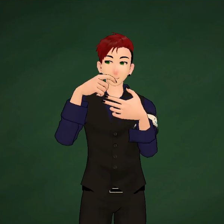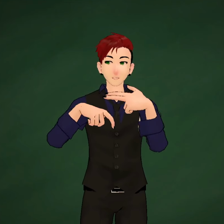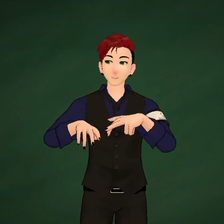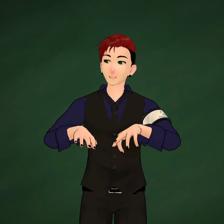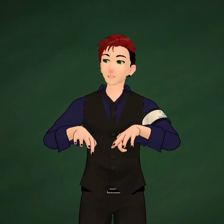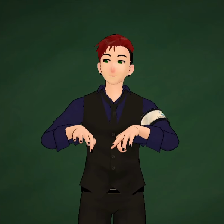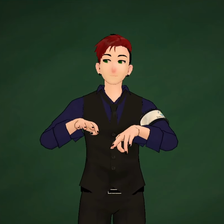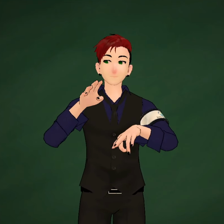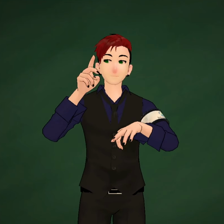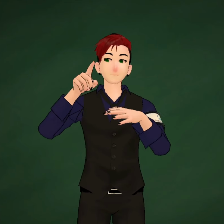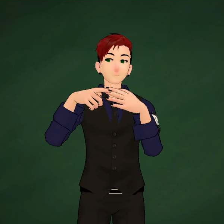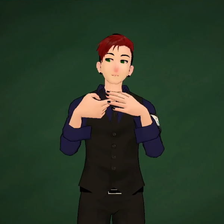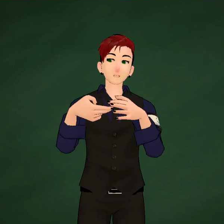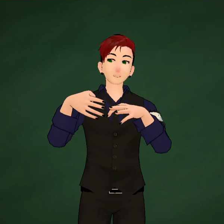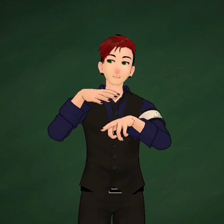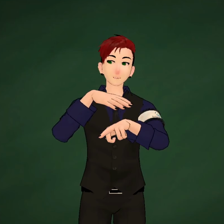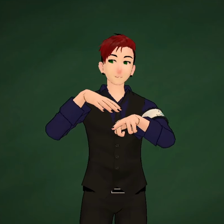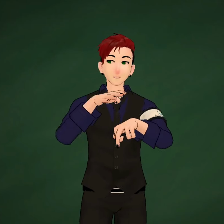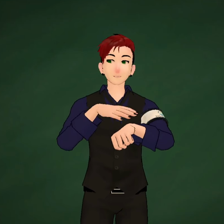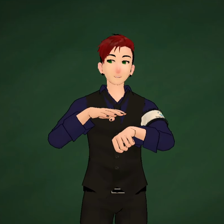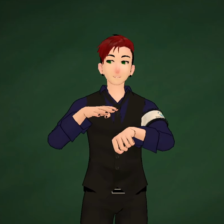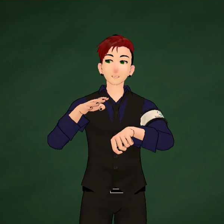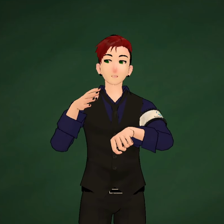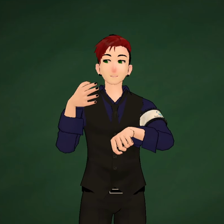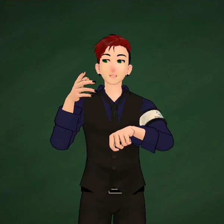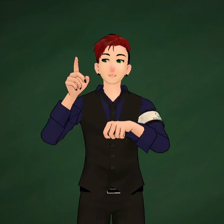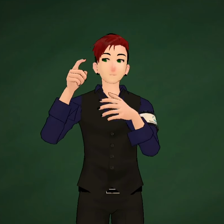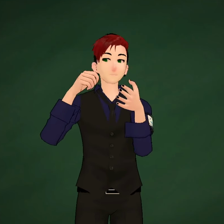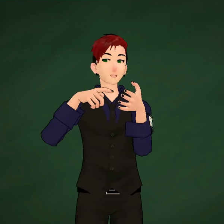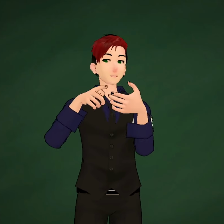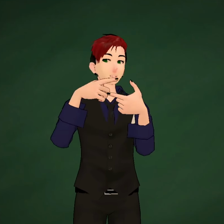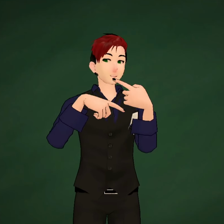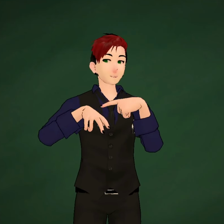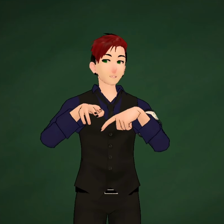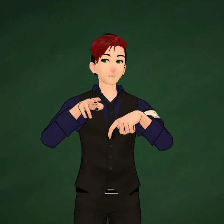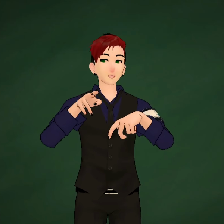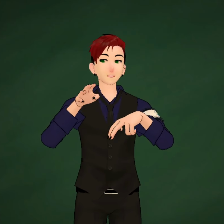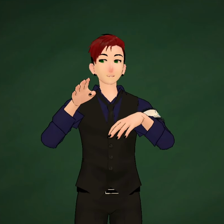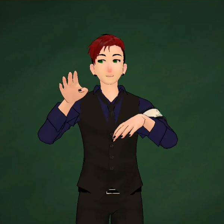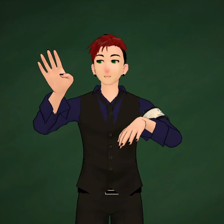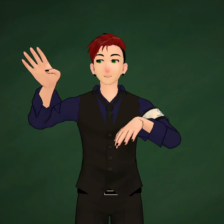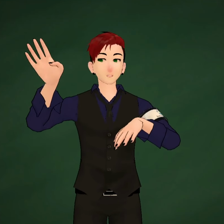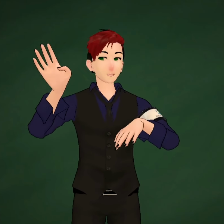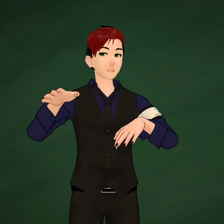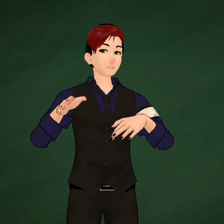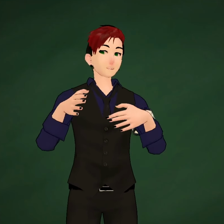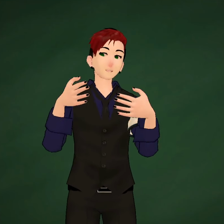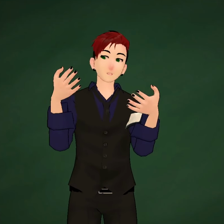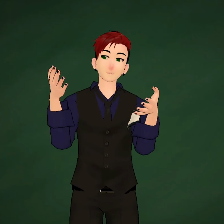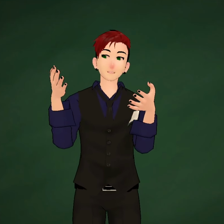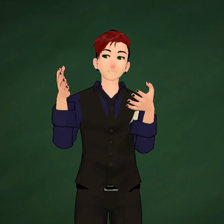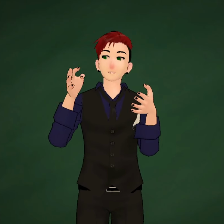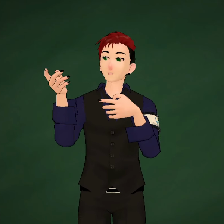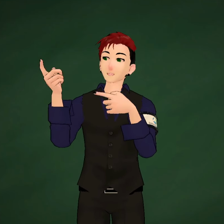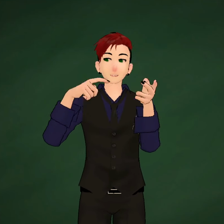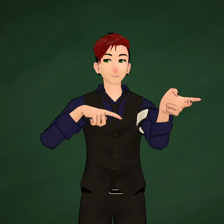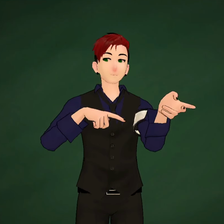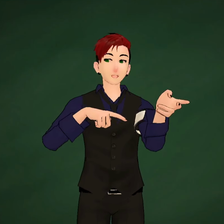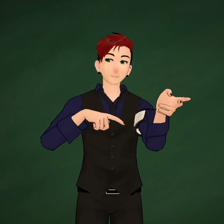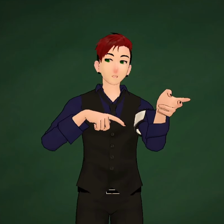and learn sign. You're going to have to start very basic with like, oh, they noticed you signing, and you're going to be like, hey, let me show you, let's go to Bob's World,